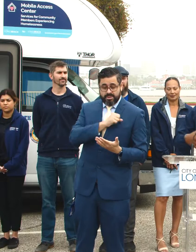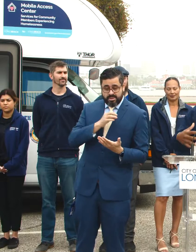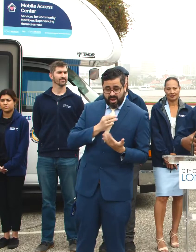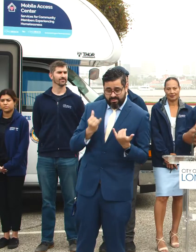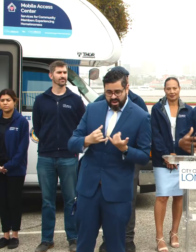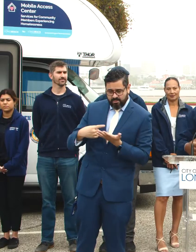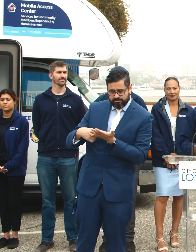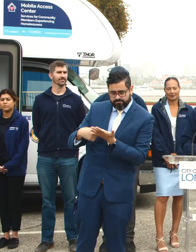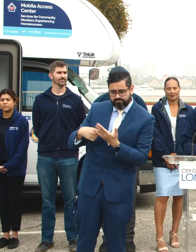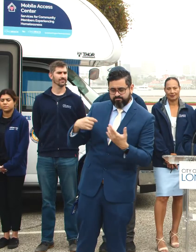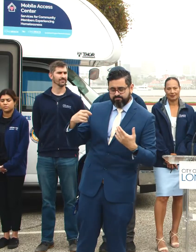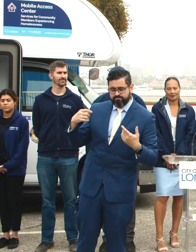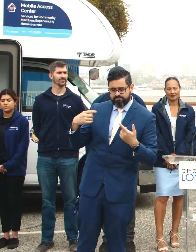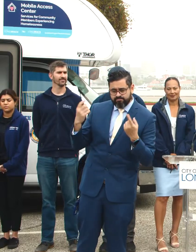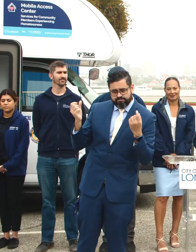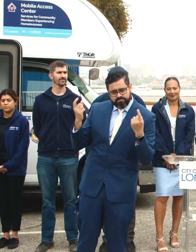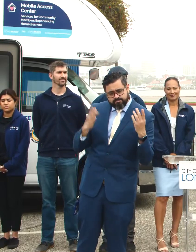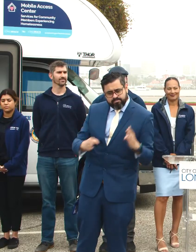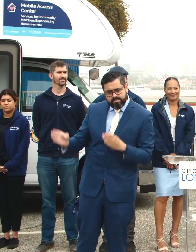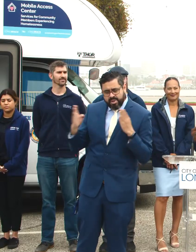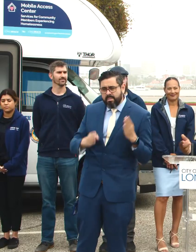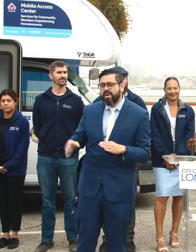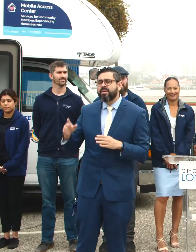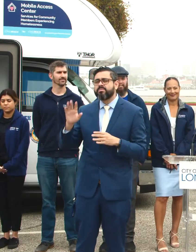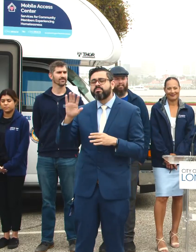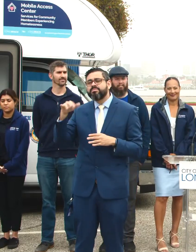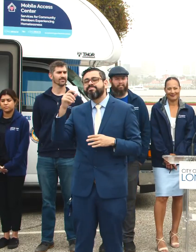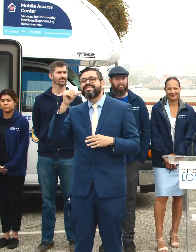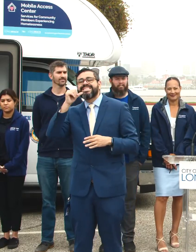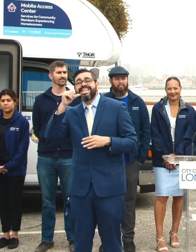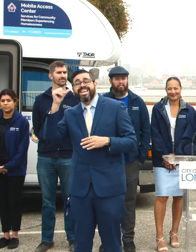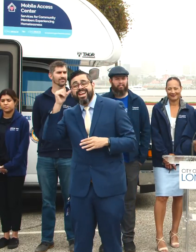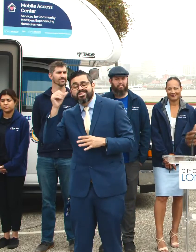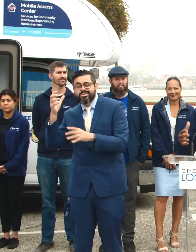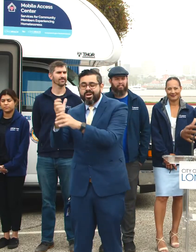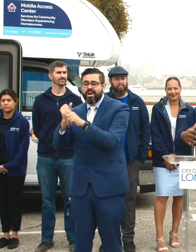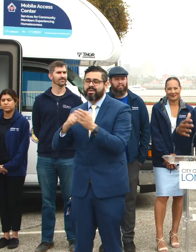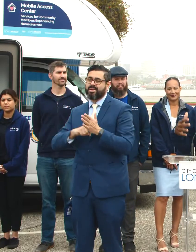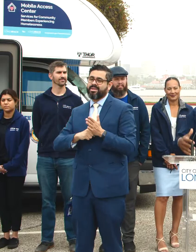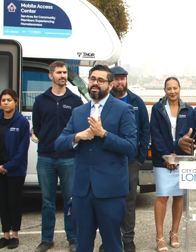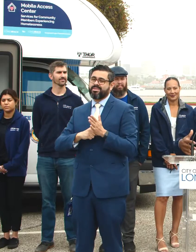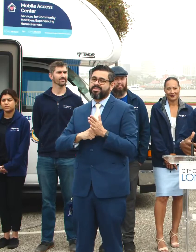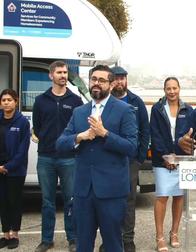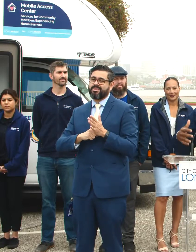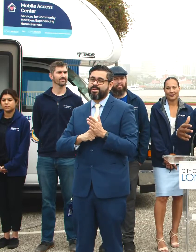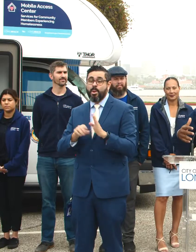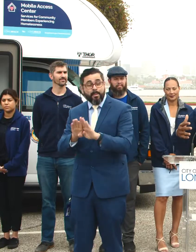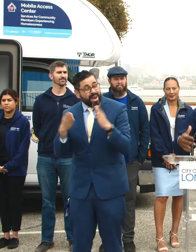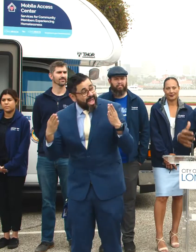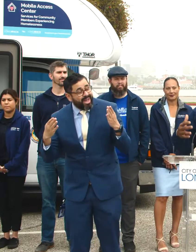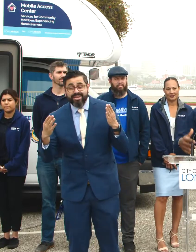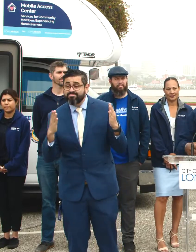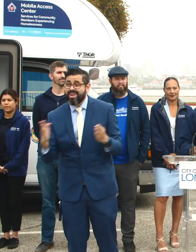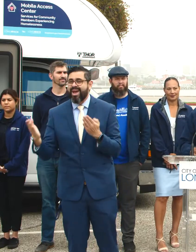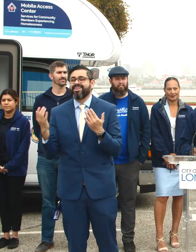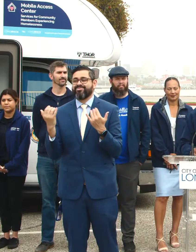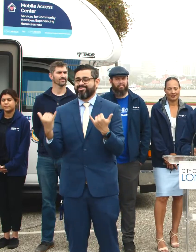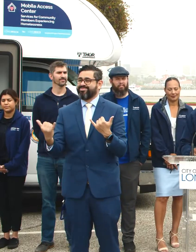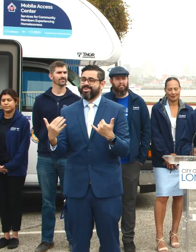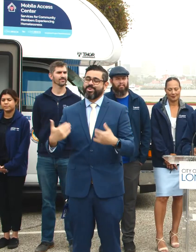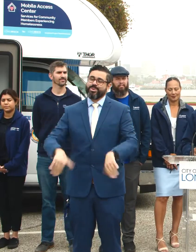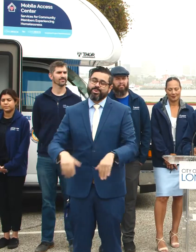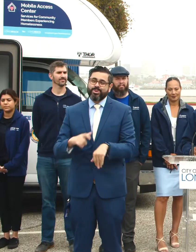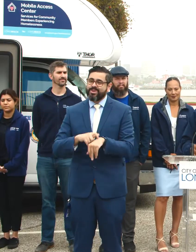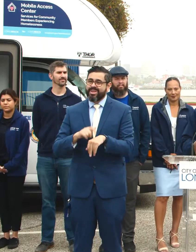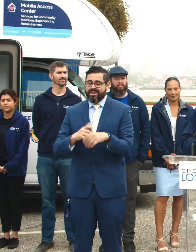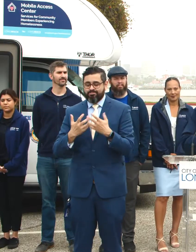preparing to get this shelter open. We got the keys just yesterday, as a matter of fact, and we're planning to open up tonight. So the timing is incredible.